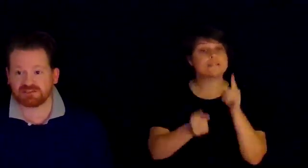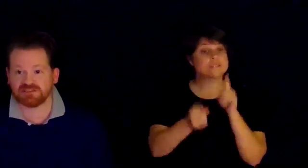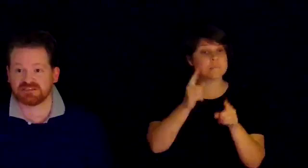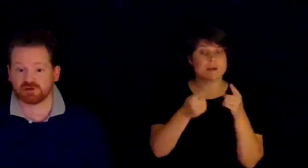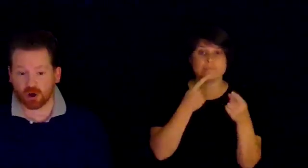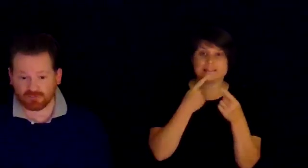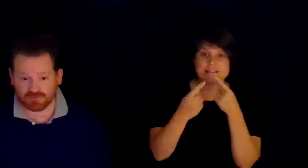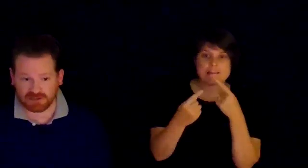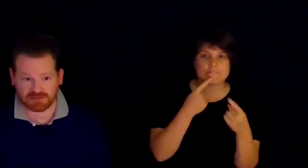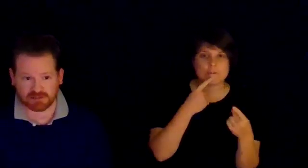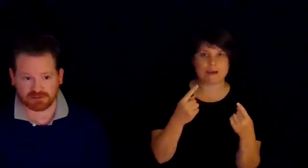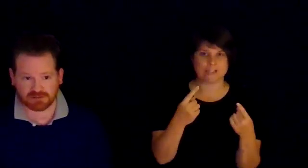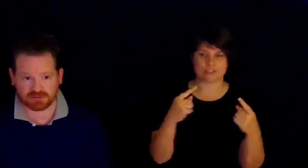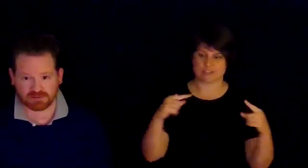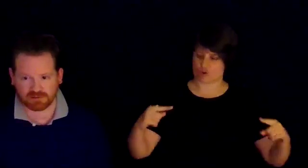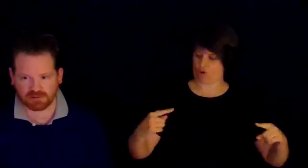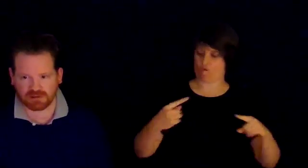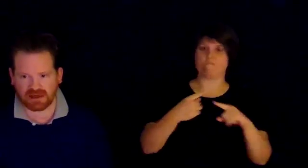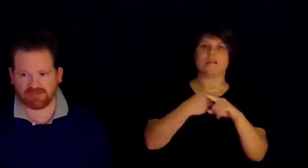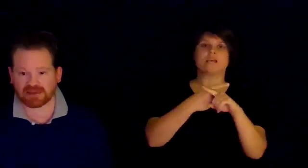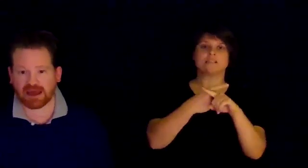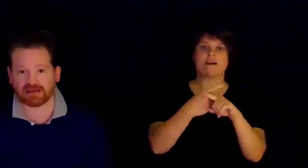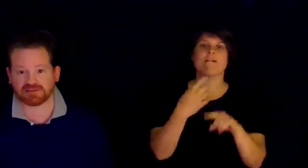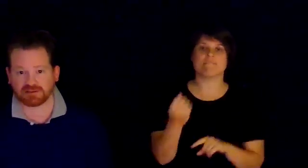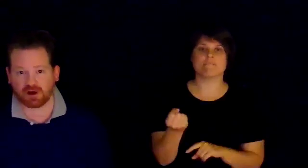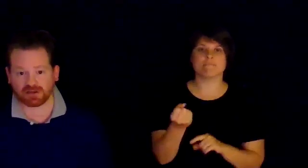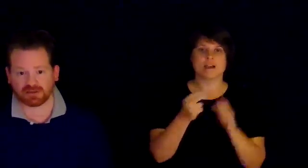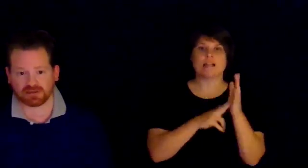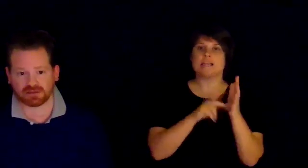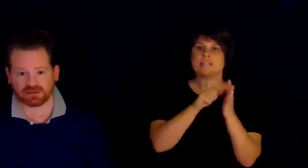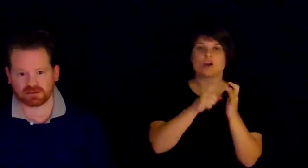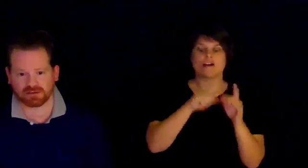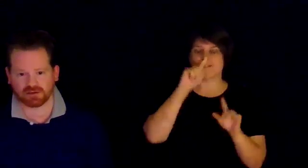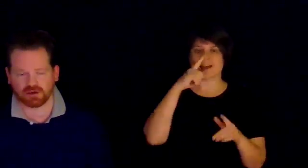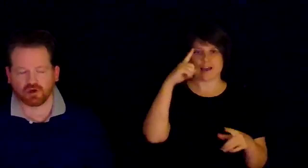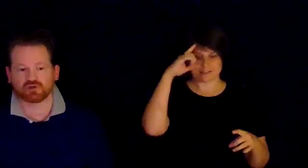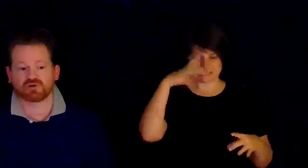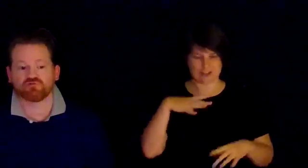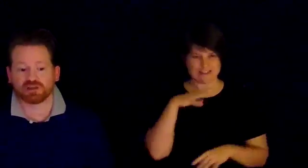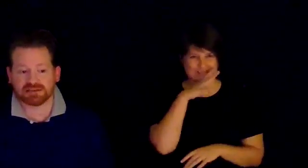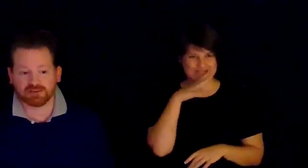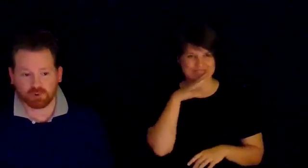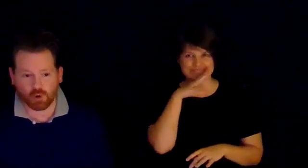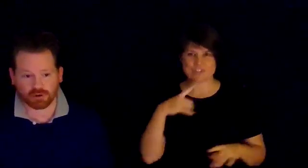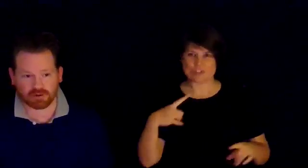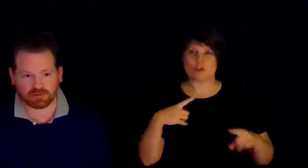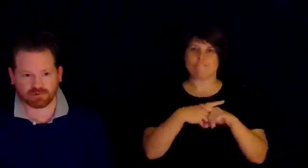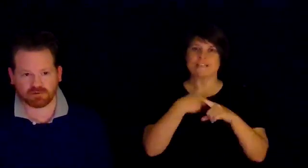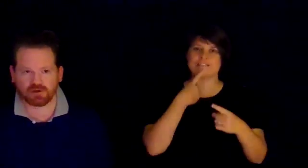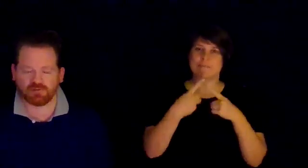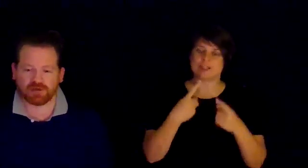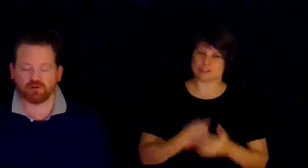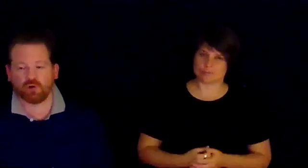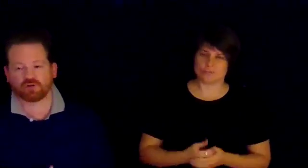the information is in conflict and they can't decide. So it's really